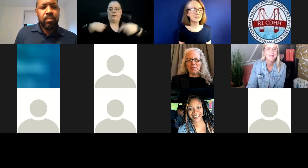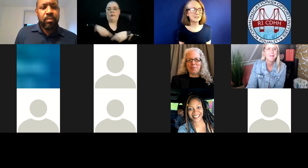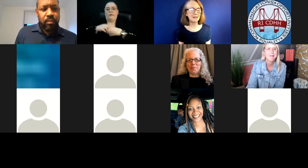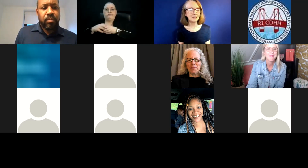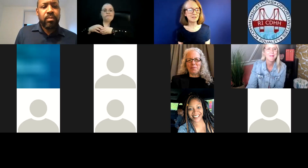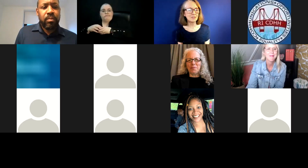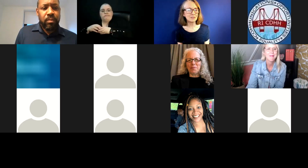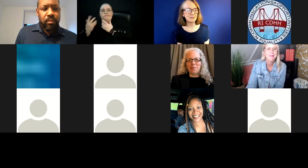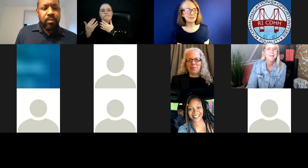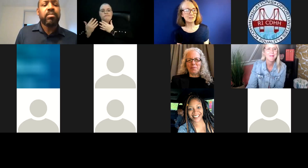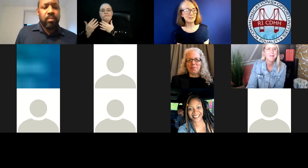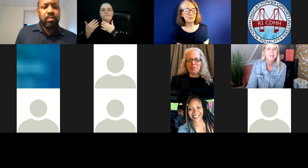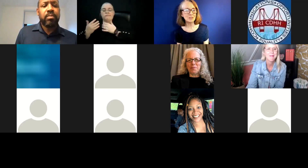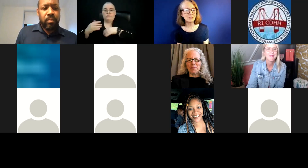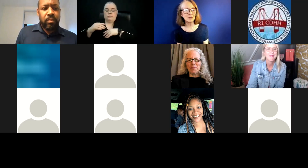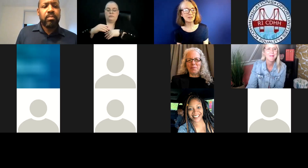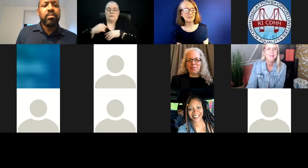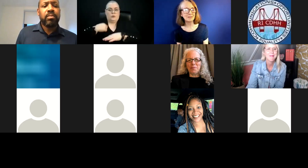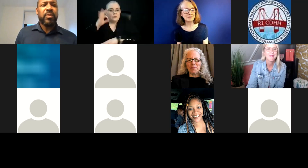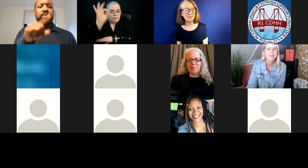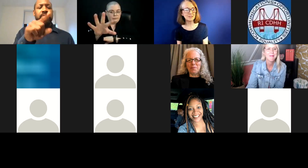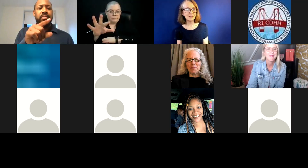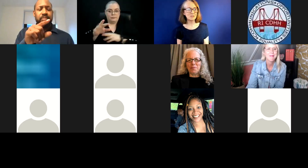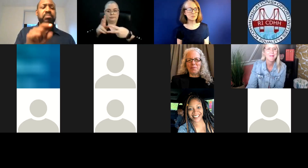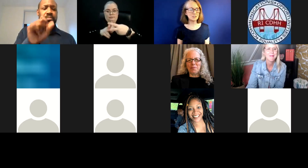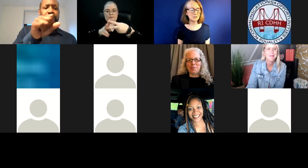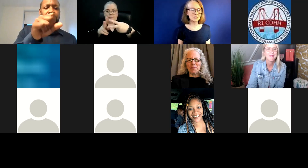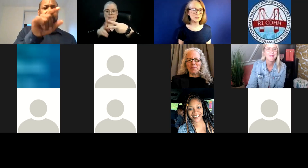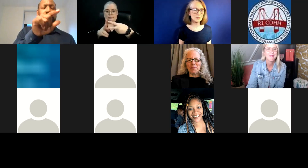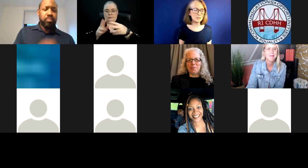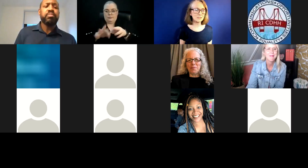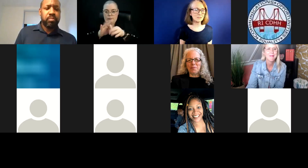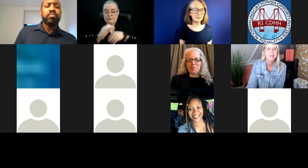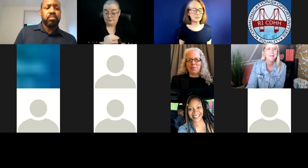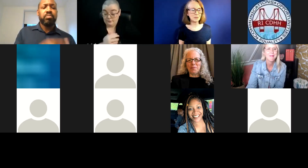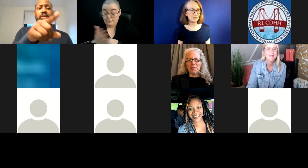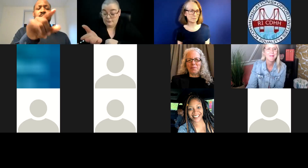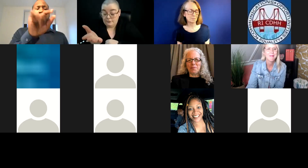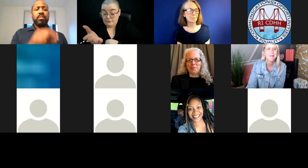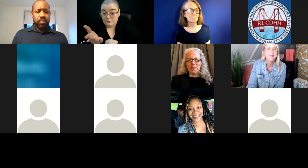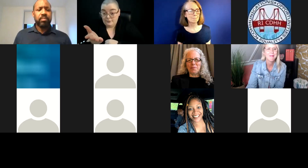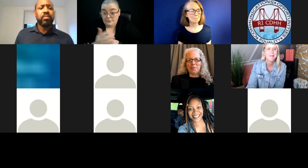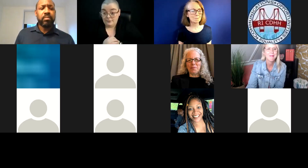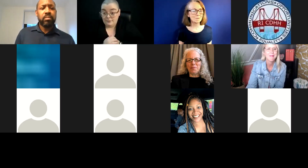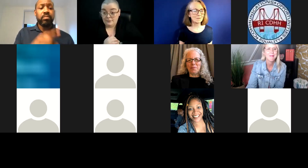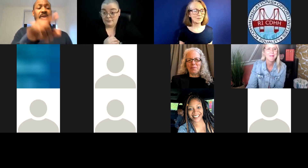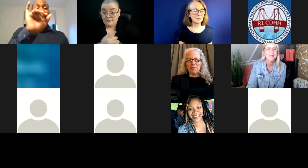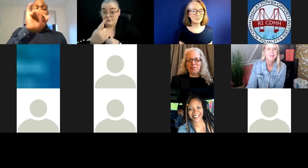I definitely don't want to sit back and listen as much. So I just wanted to give that feedback. Oh, sorry, go